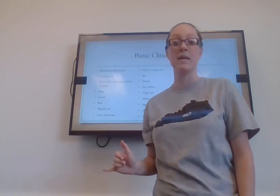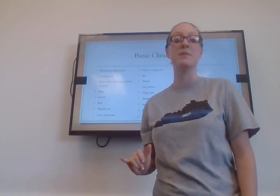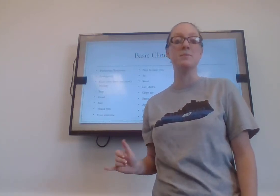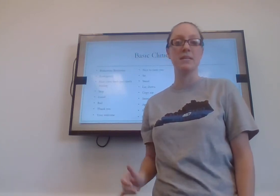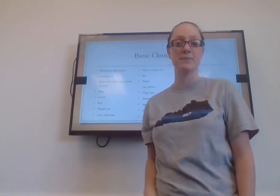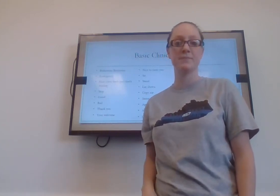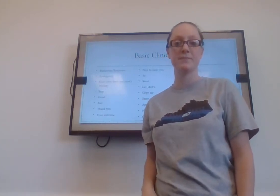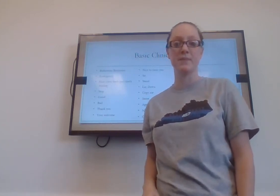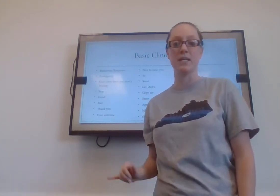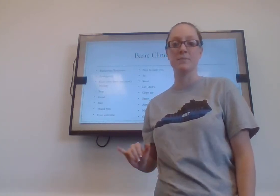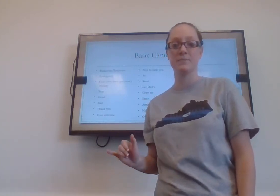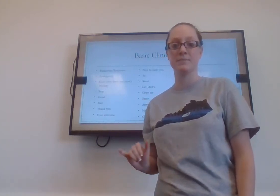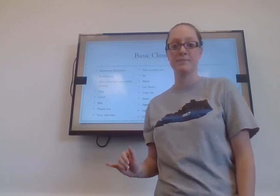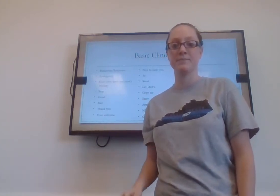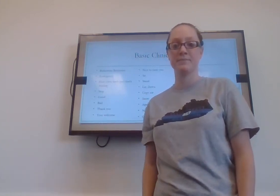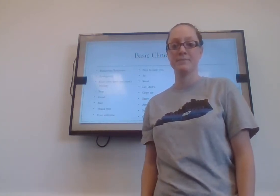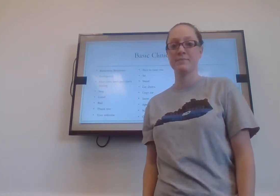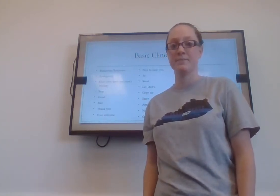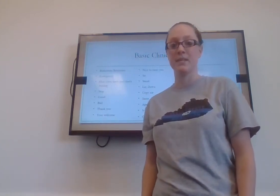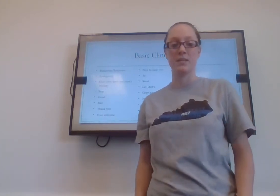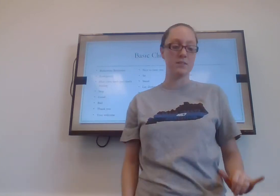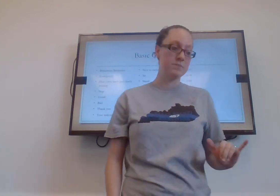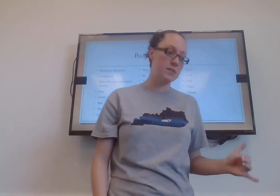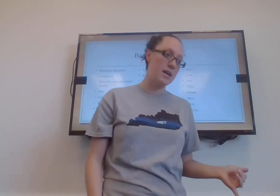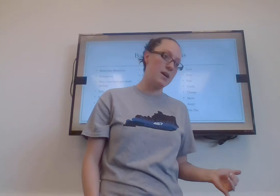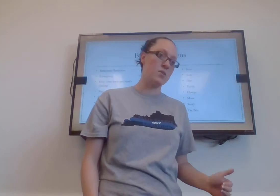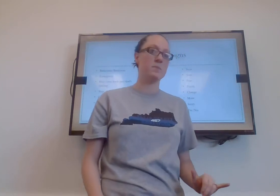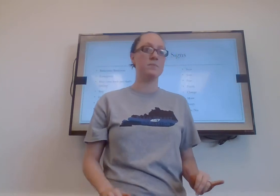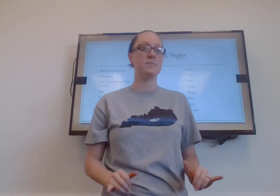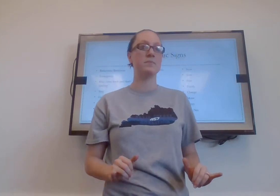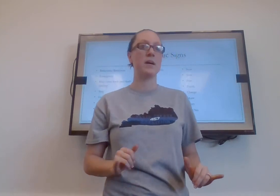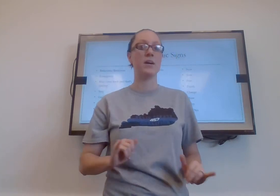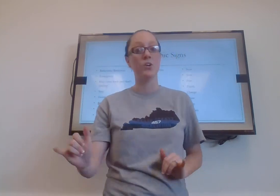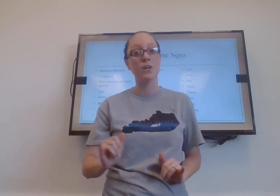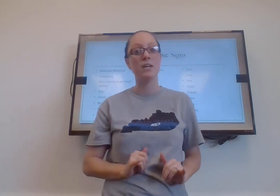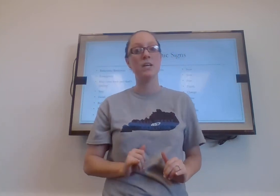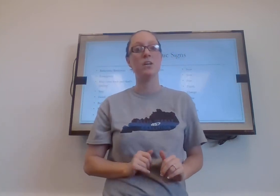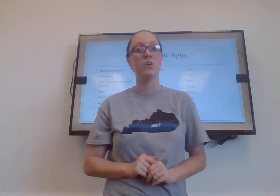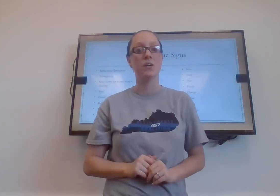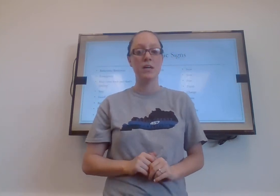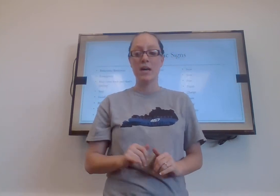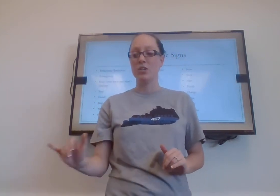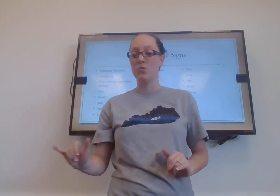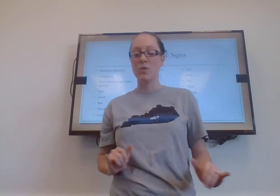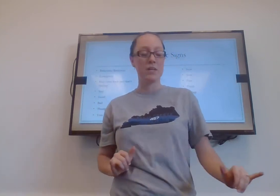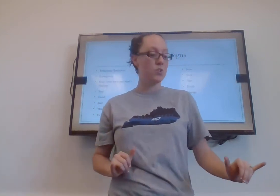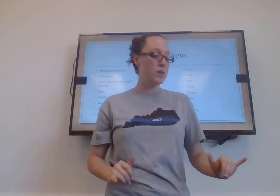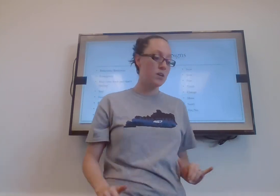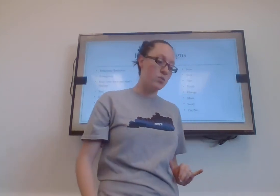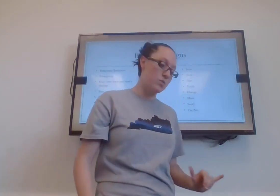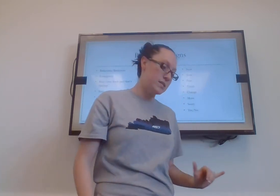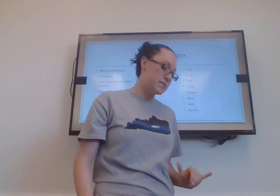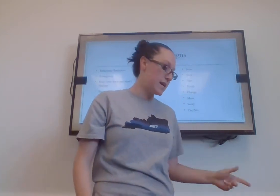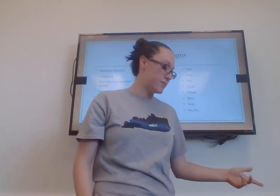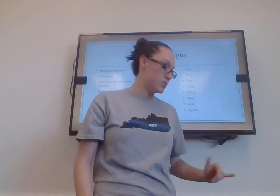as me, yeah, then, or I agree, and you want it, you can do it with this side if they're standing